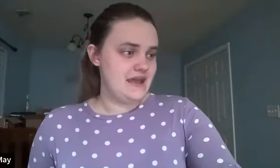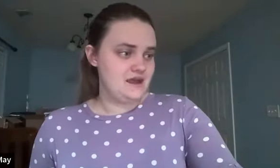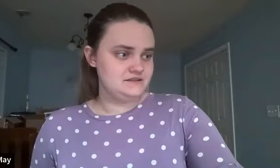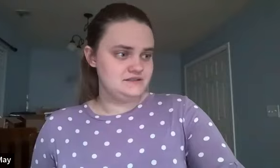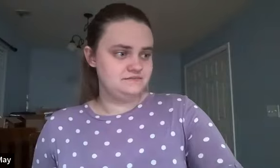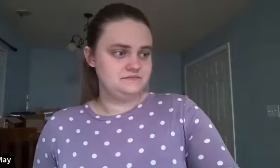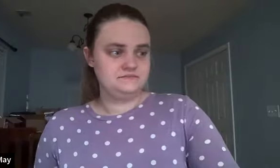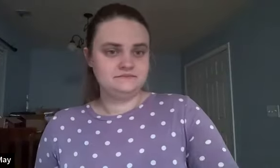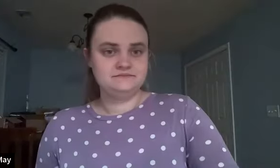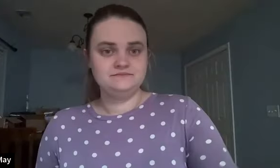cat,